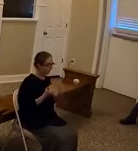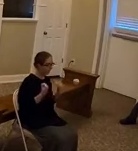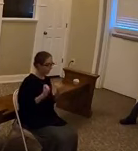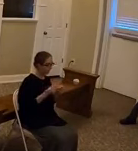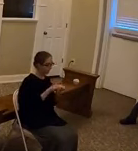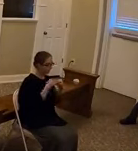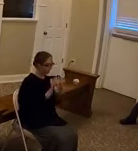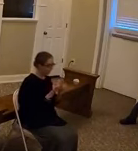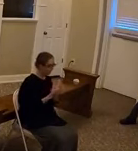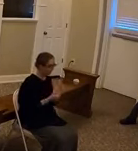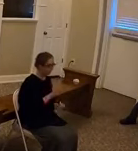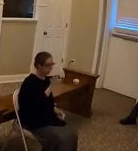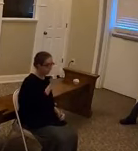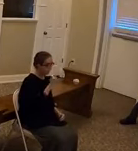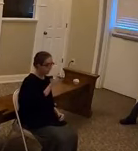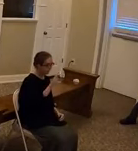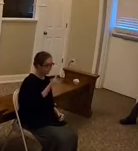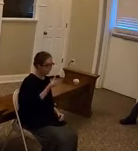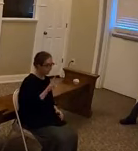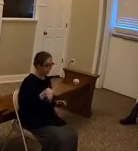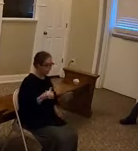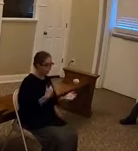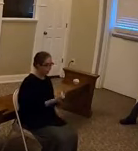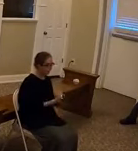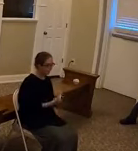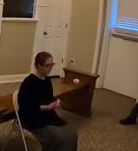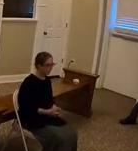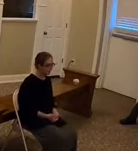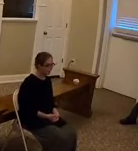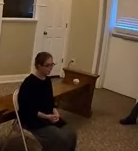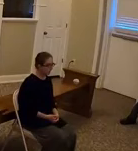or his family owed was canceled completely.